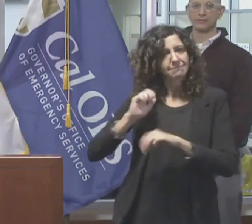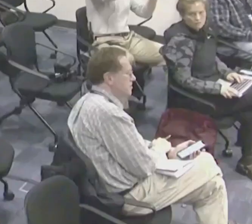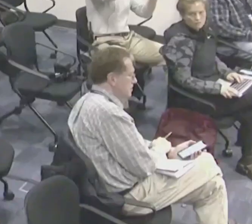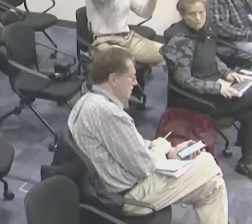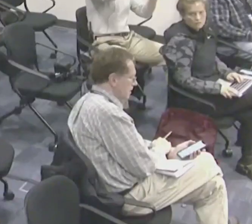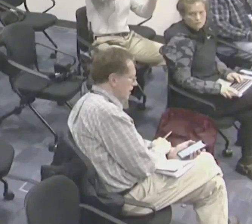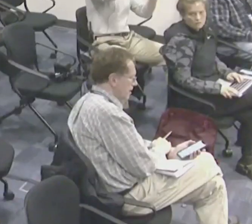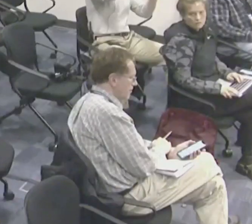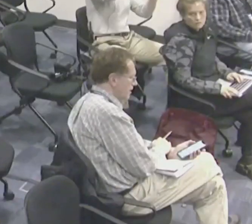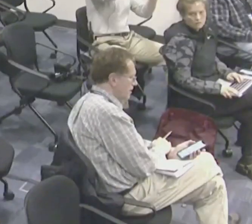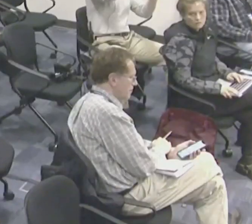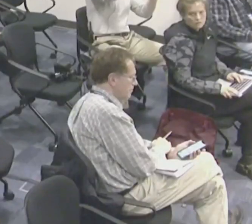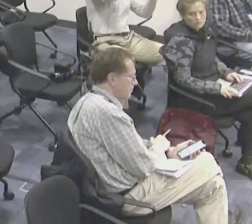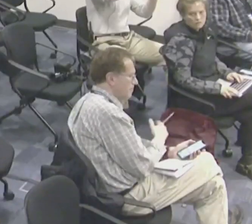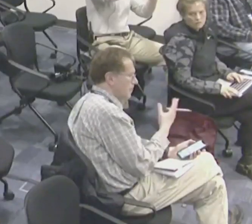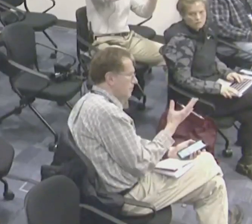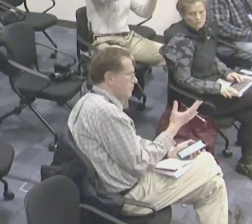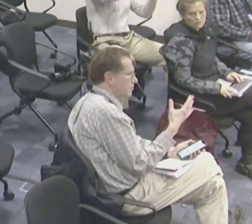today's changes